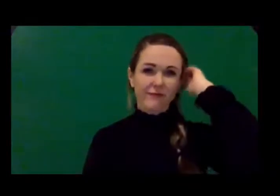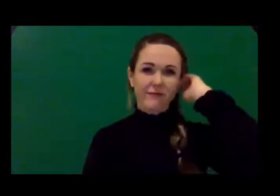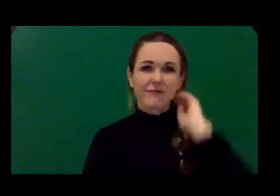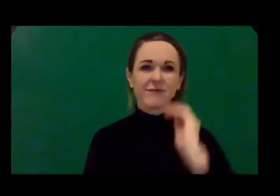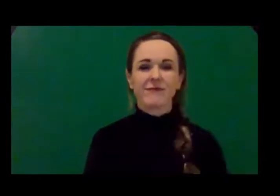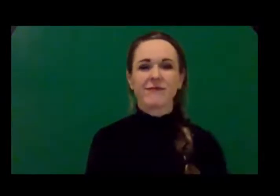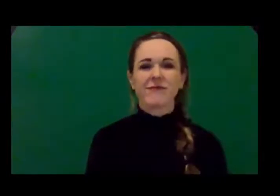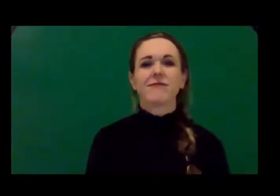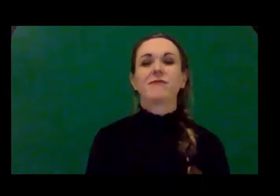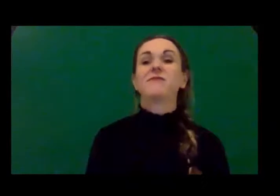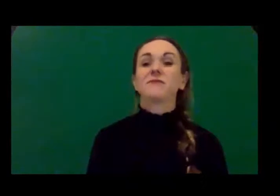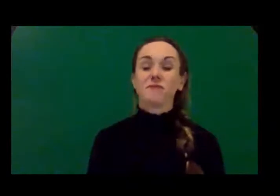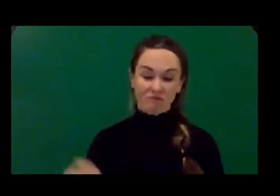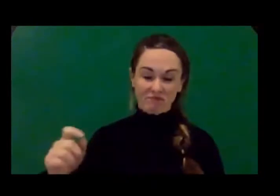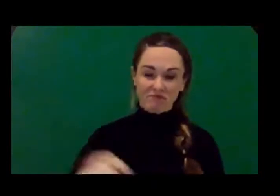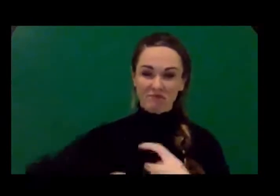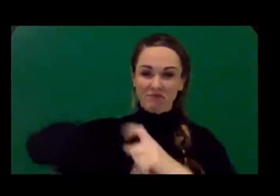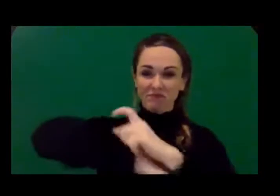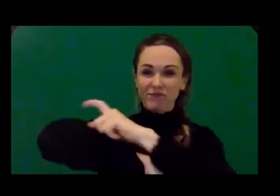She walks along.